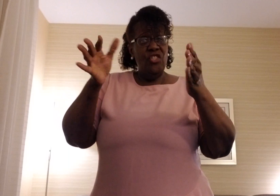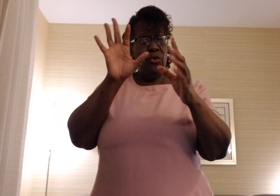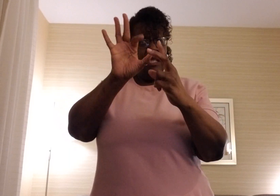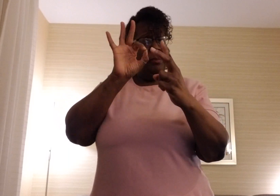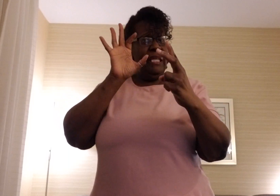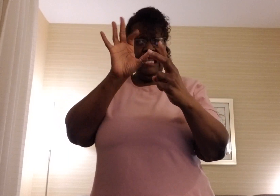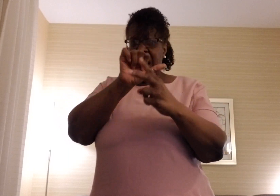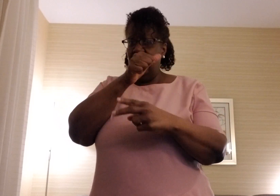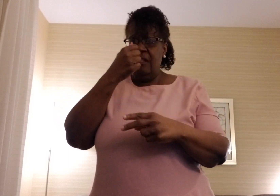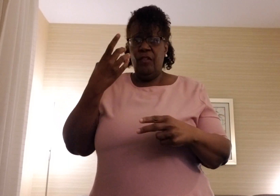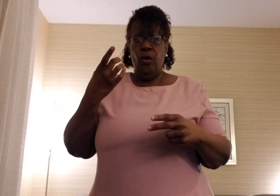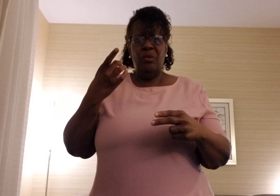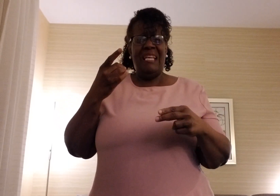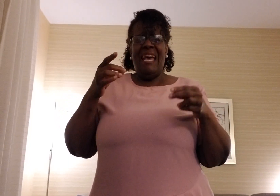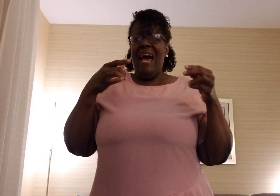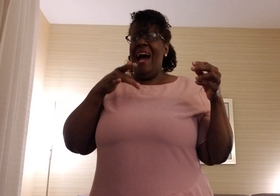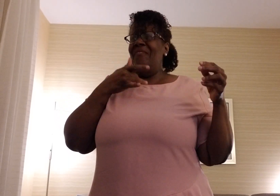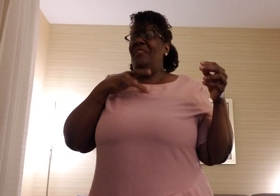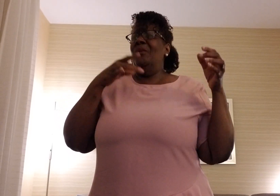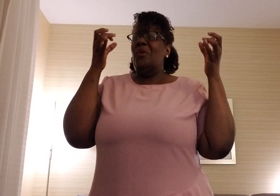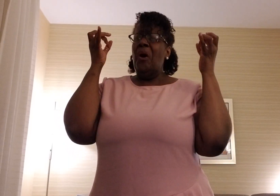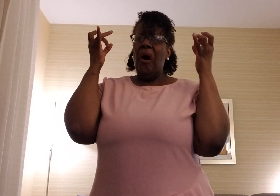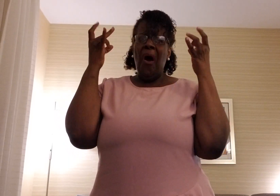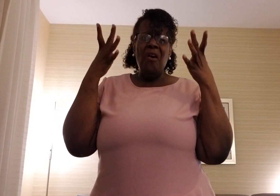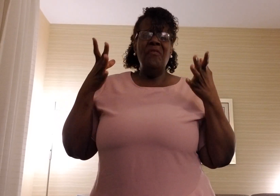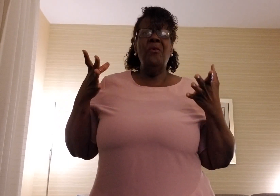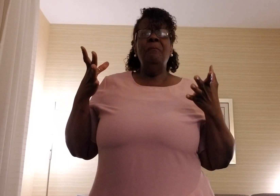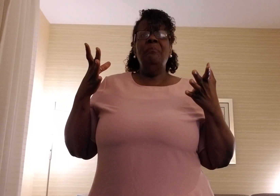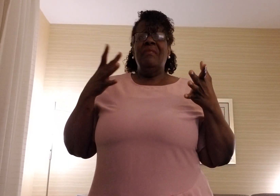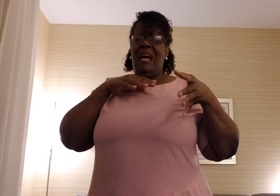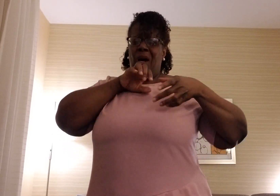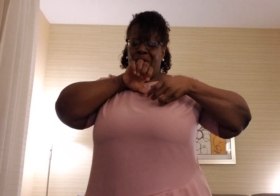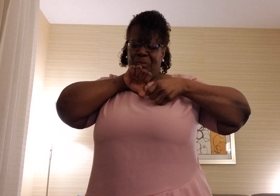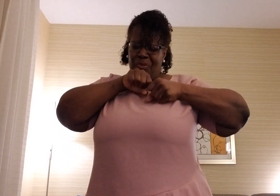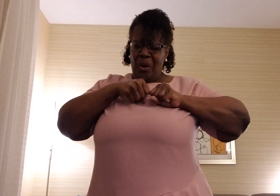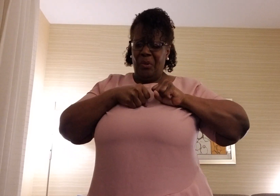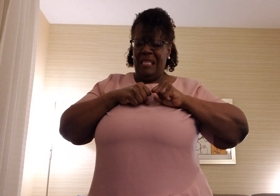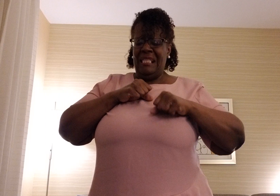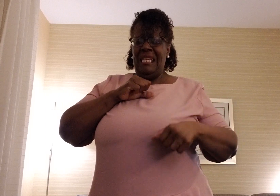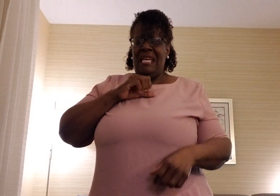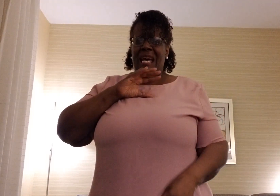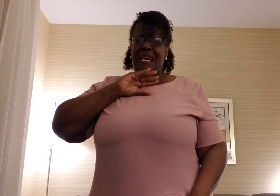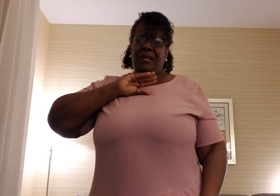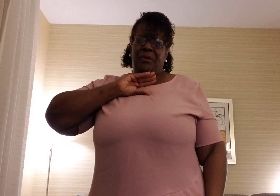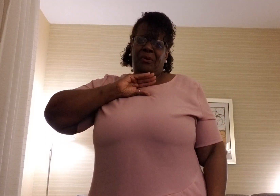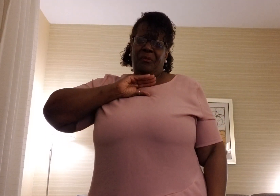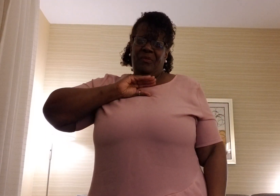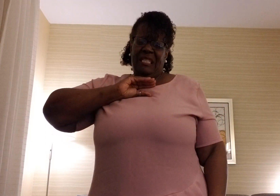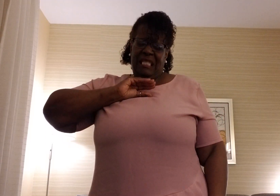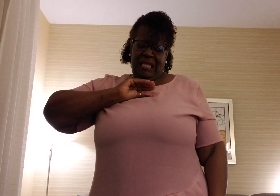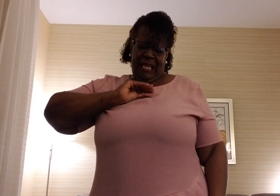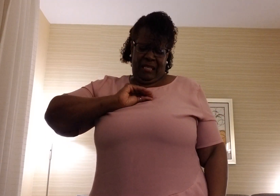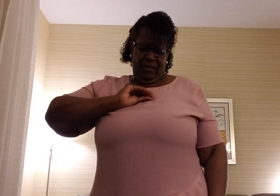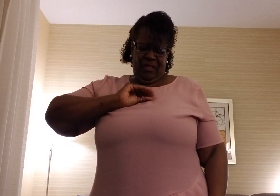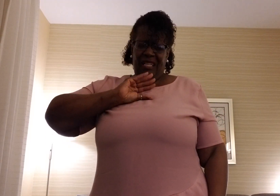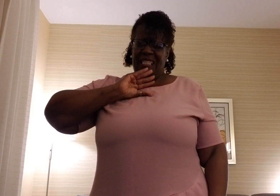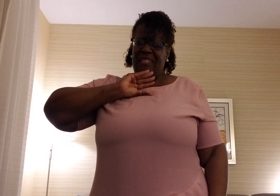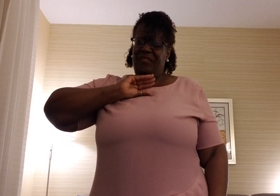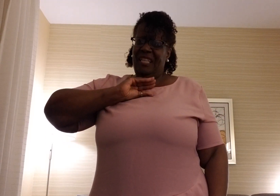You can pick any of those. I felt awful. I was broken. This is like